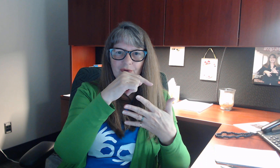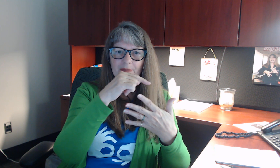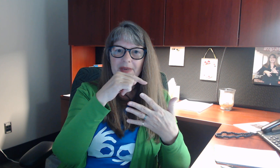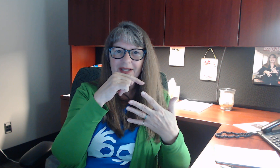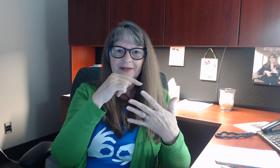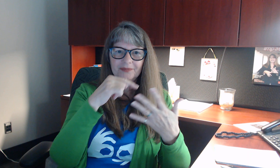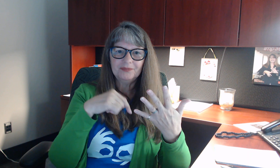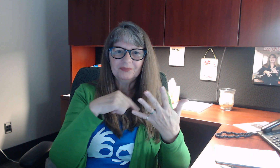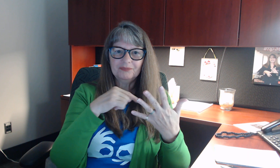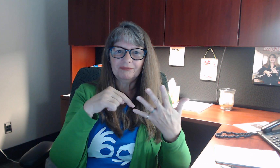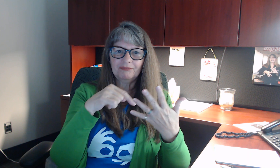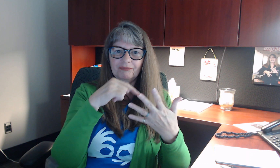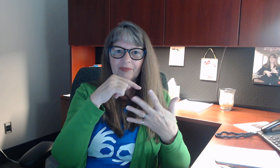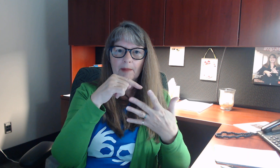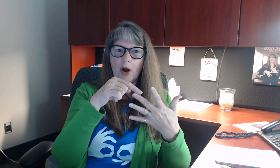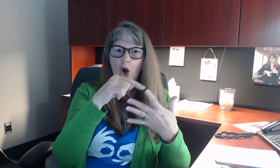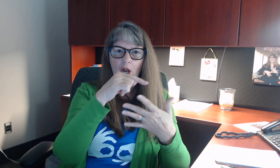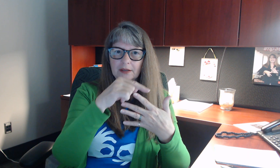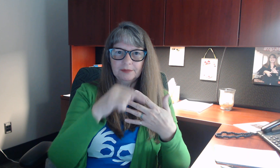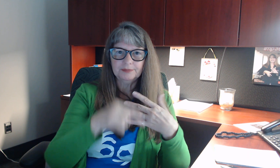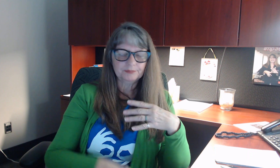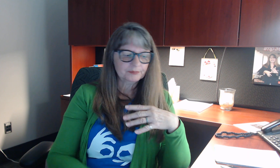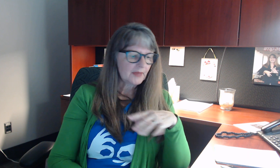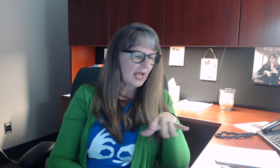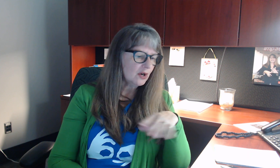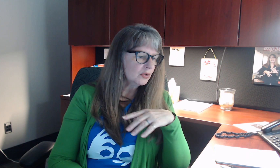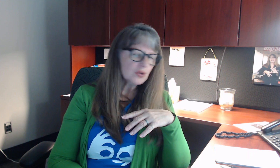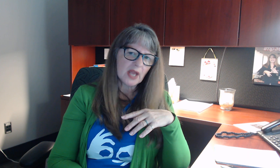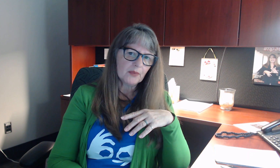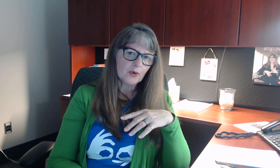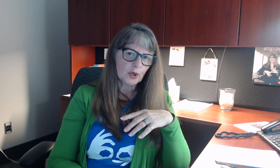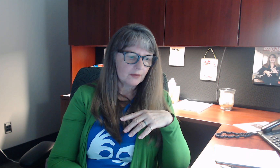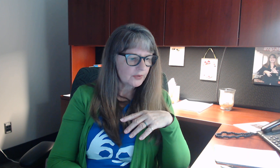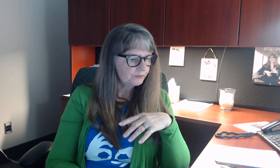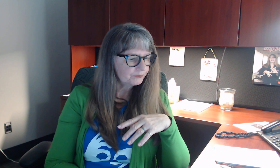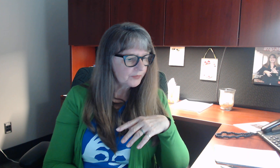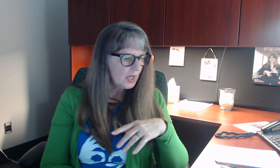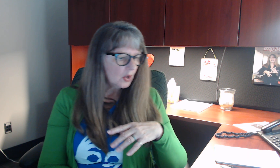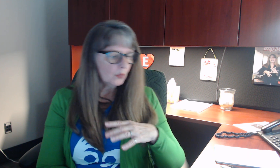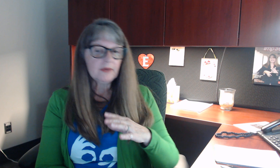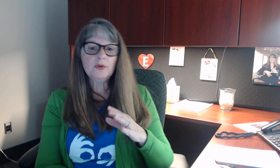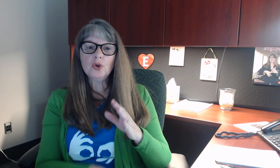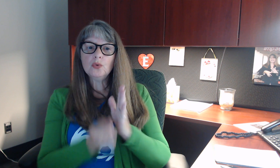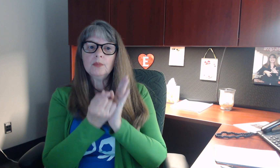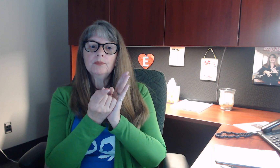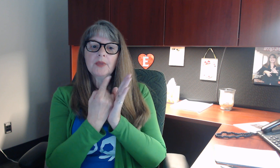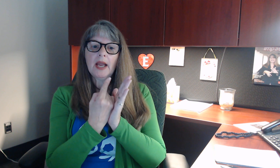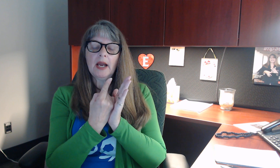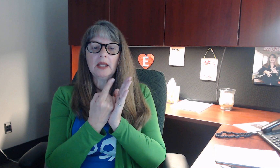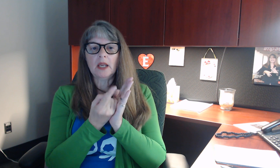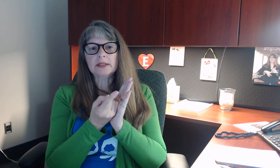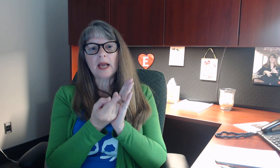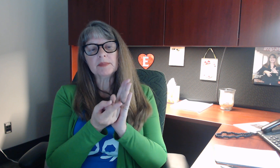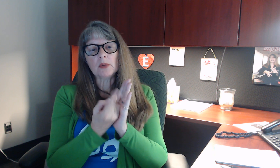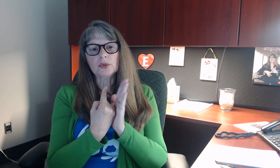Amid. Among. I don't use that one very often. Review. A lot of times I will do it